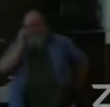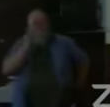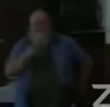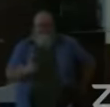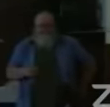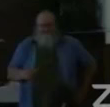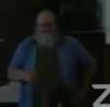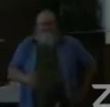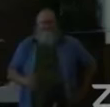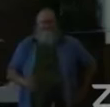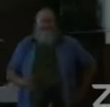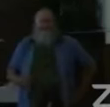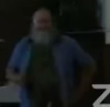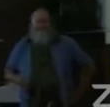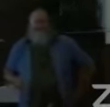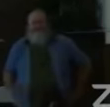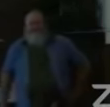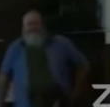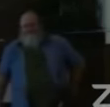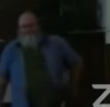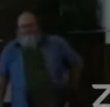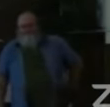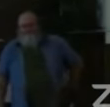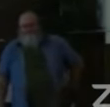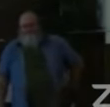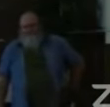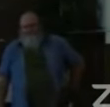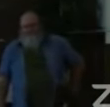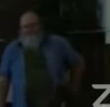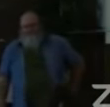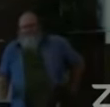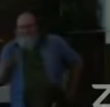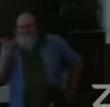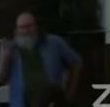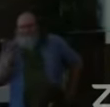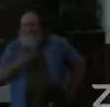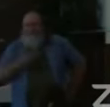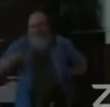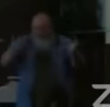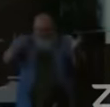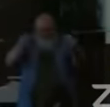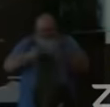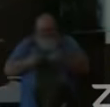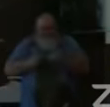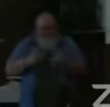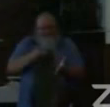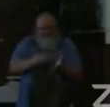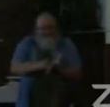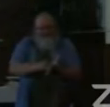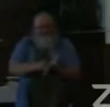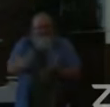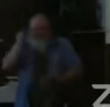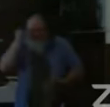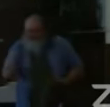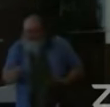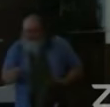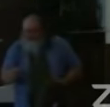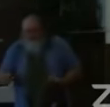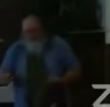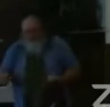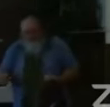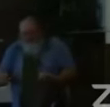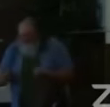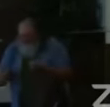minds in Christ Jesus right now. We receive it, Lord, right now. Fill us with your peace, Lord.